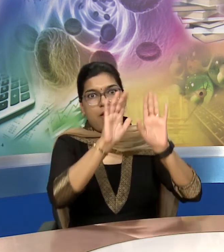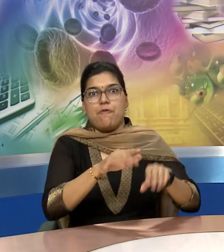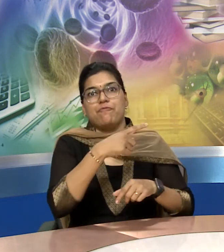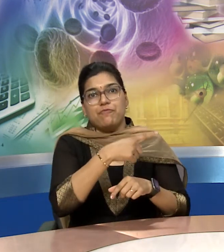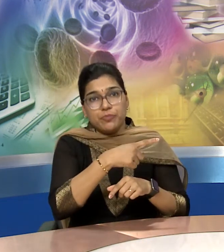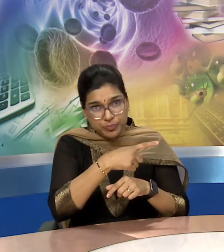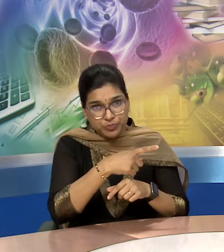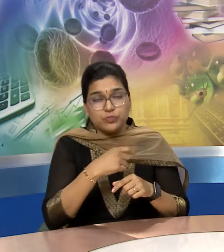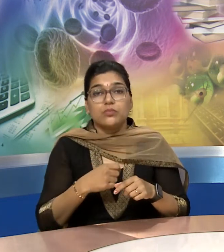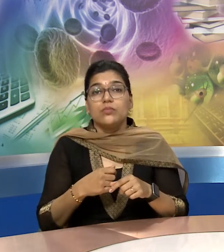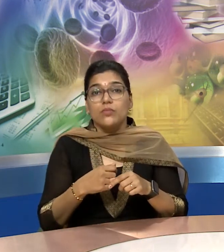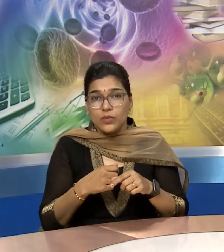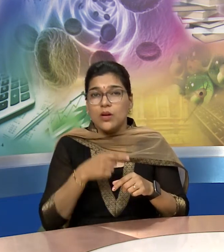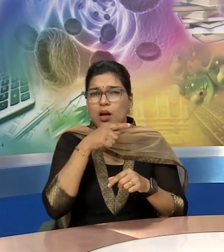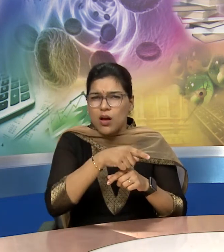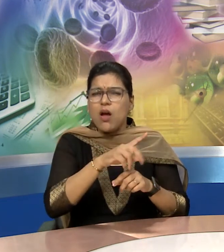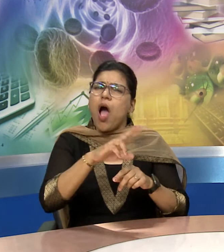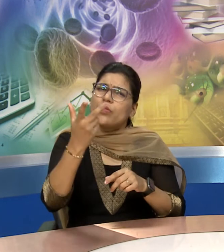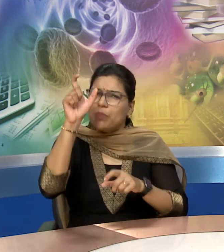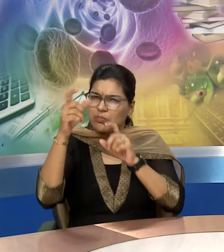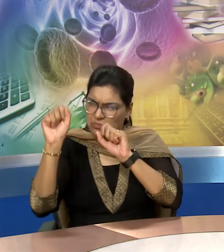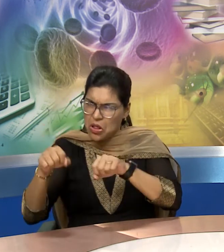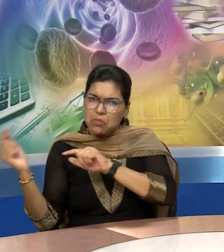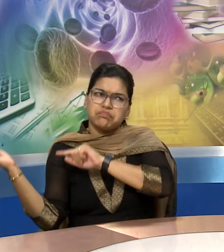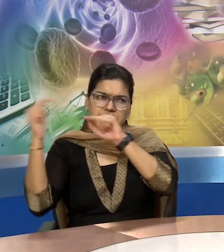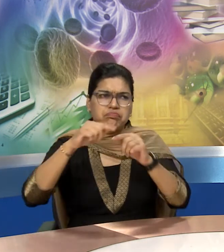It is a one place where all records are kept.